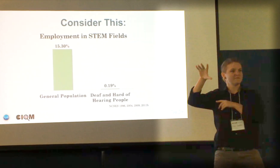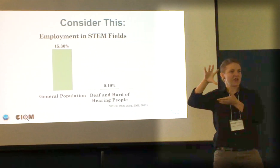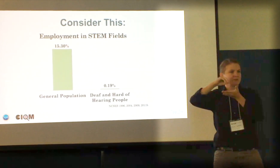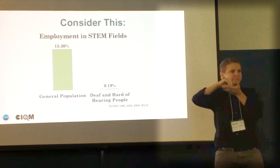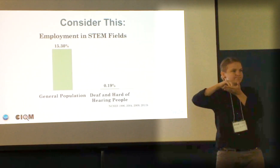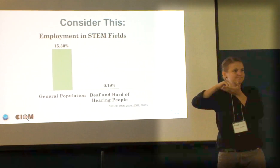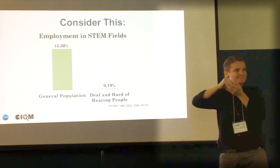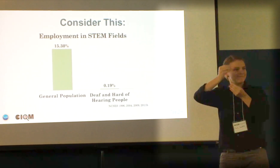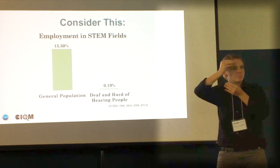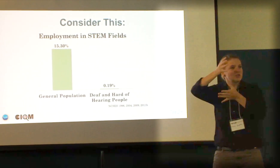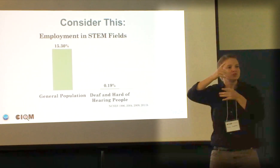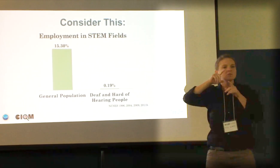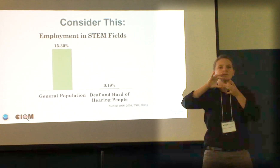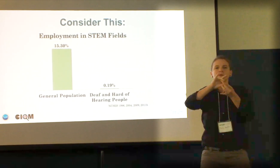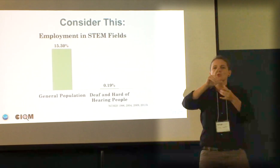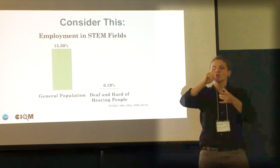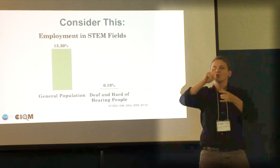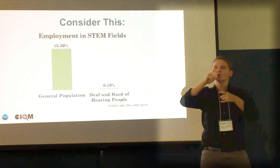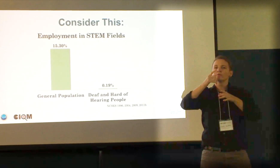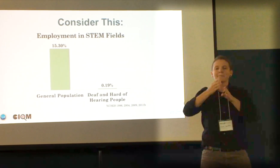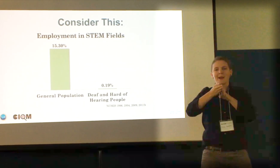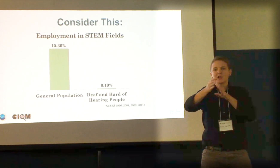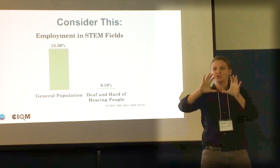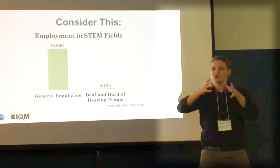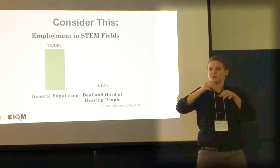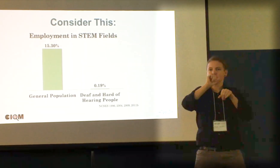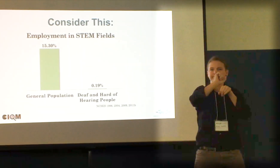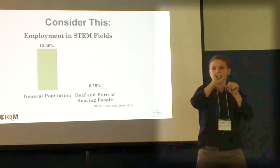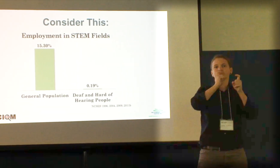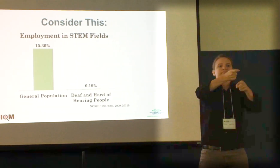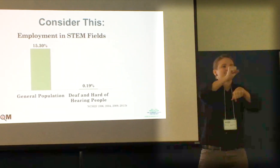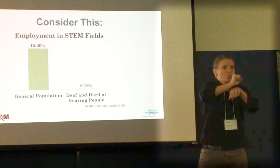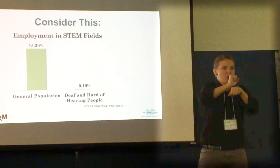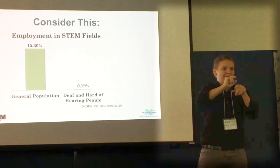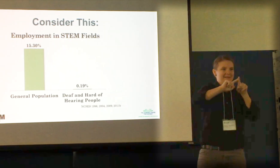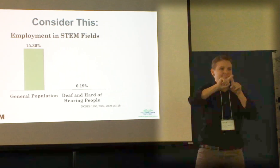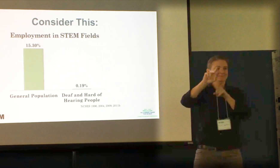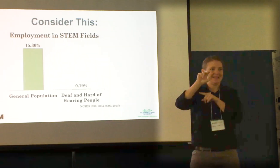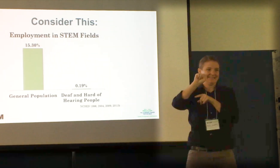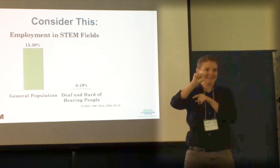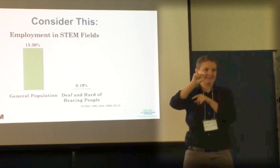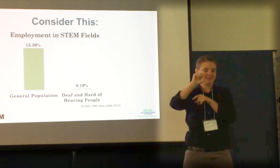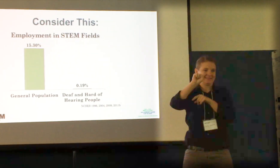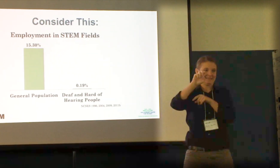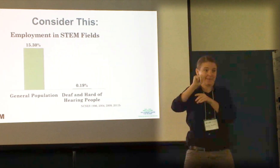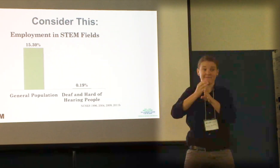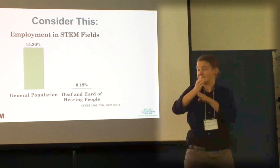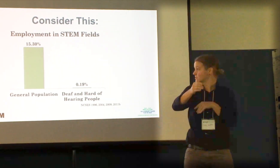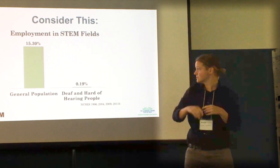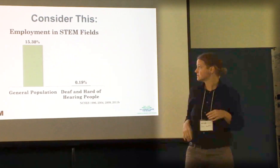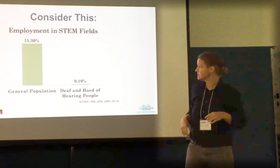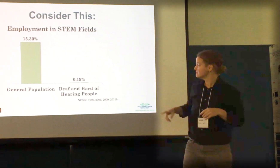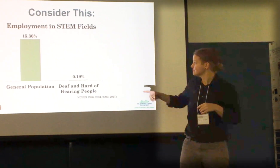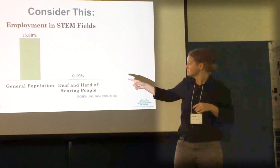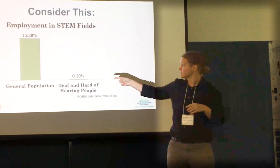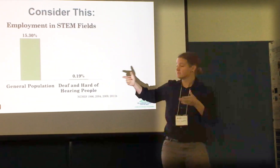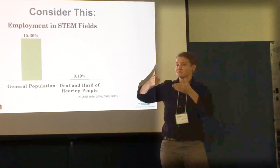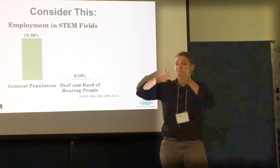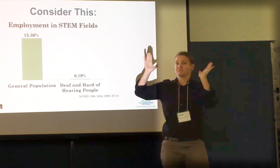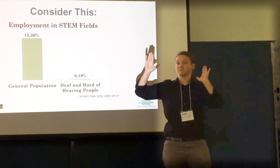This is from the National Science Foundation. These are their statistics related to people who are working in